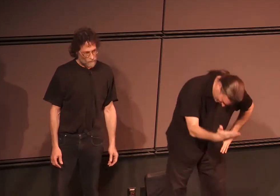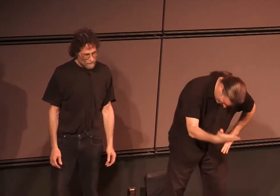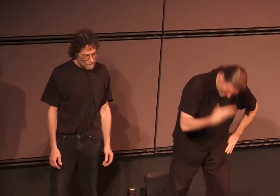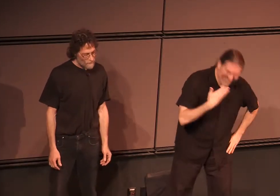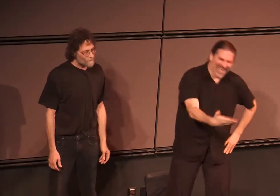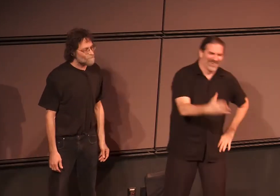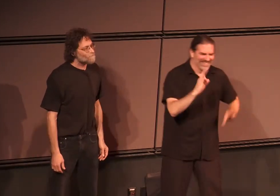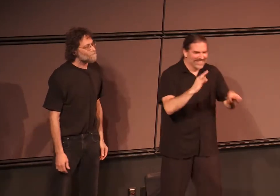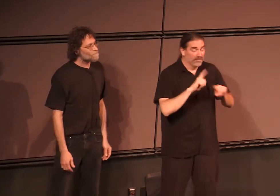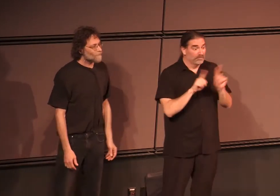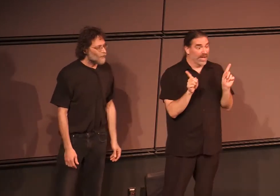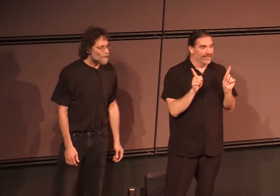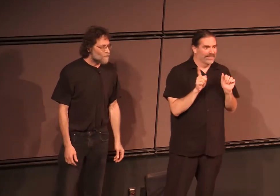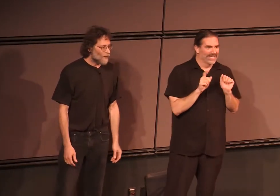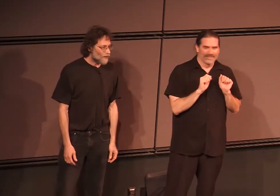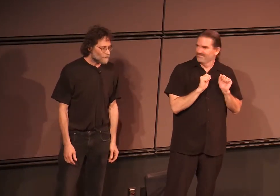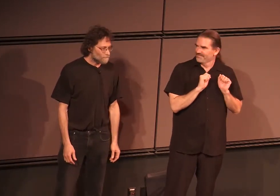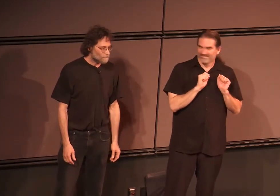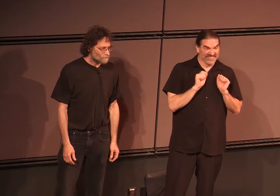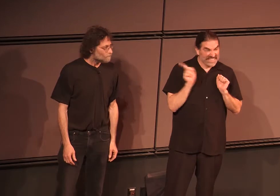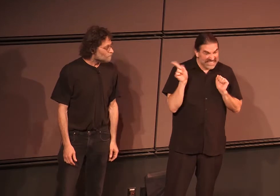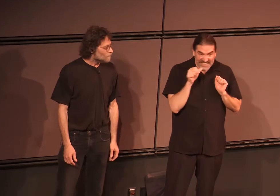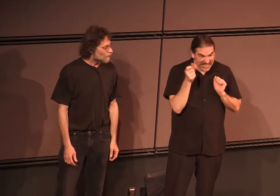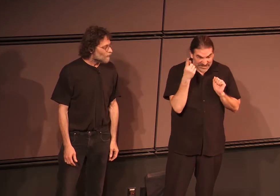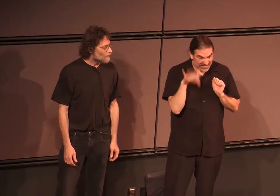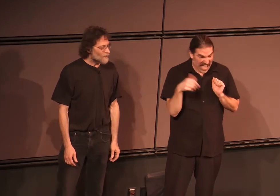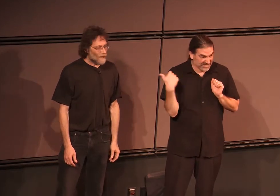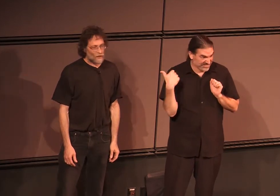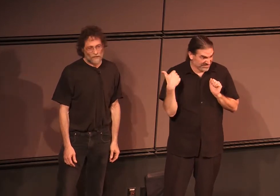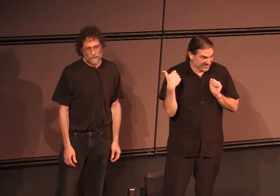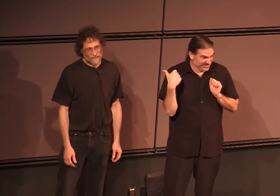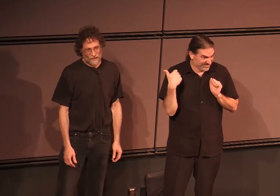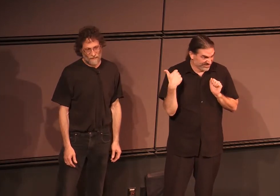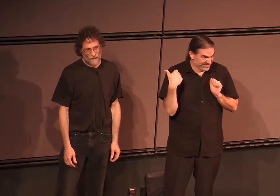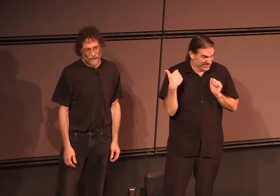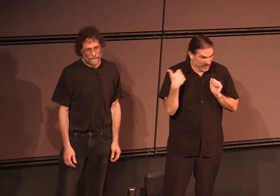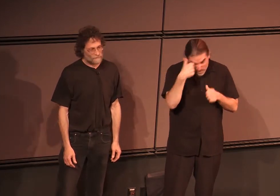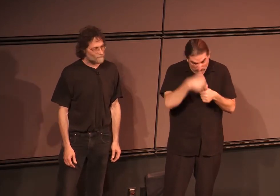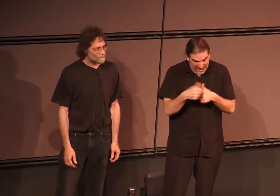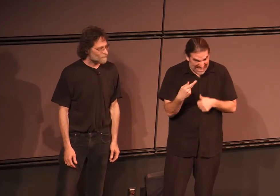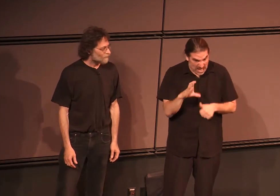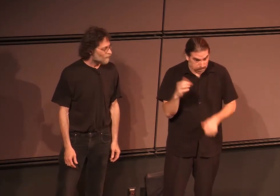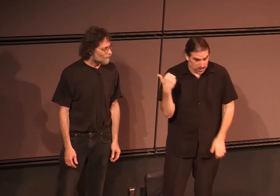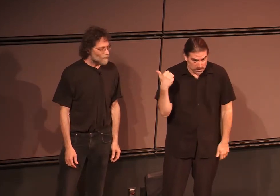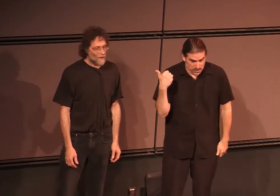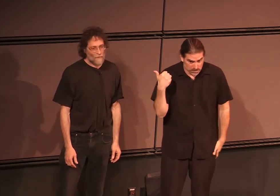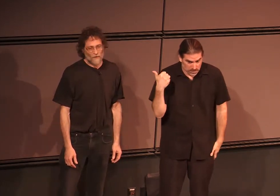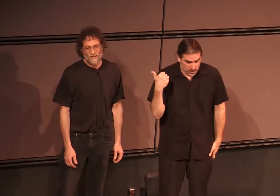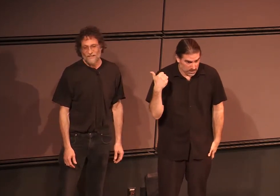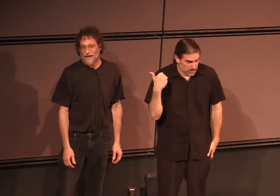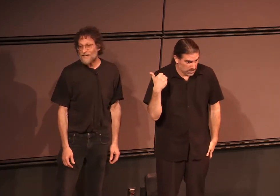community, but he can't understand that. Remember, he's